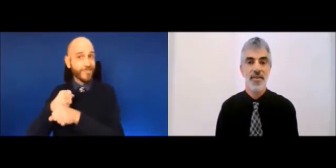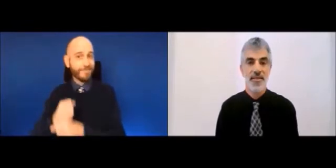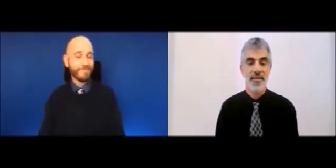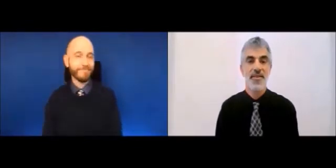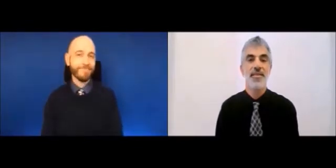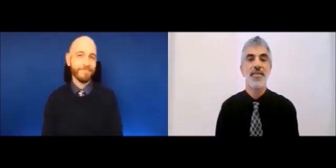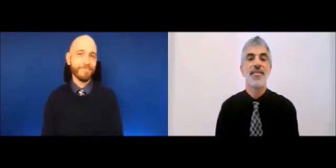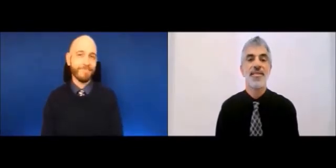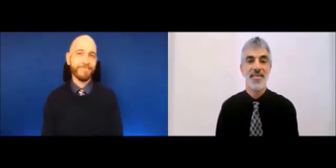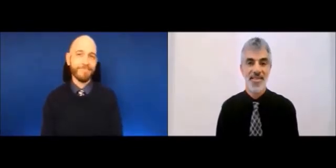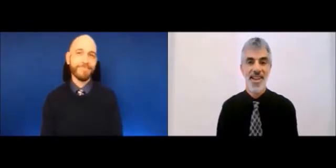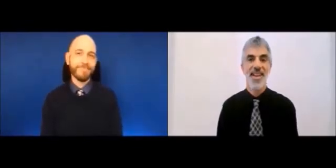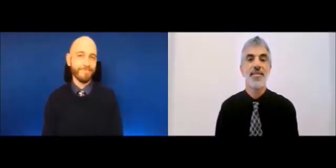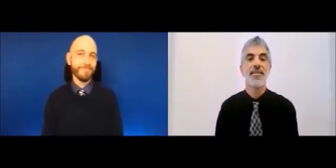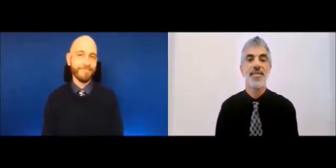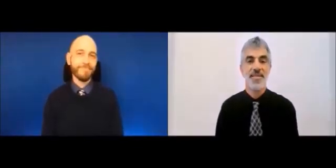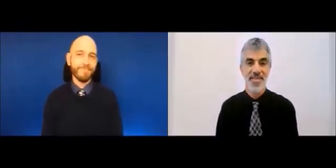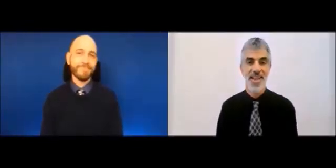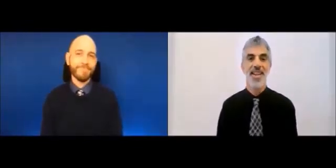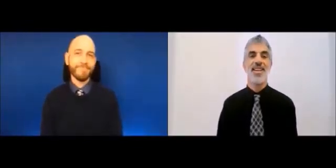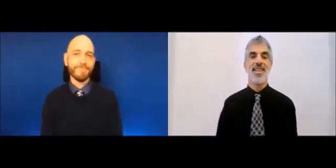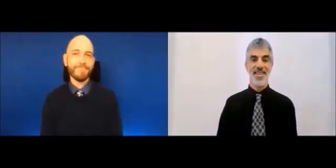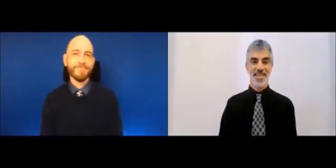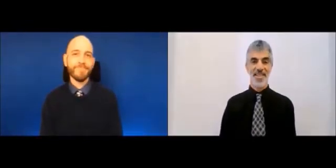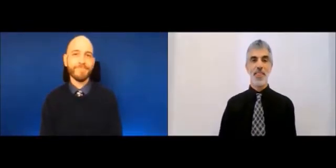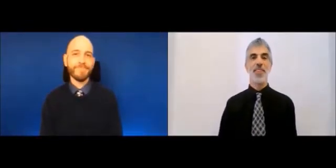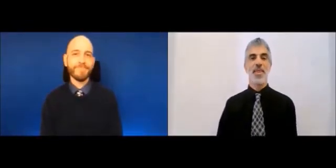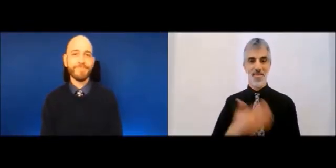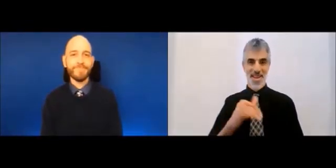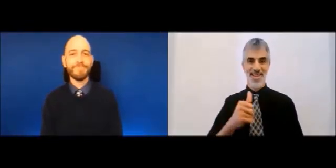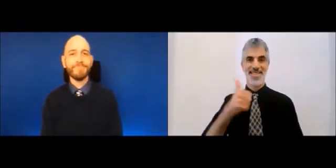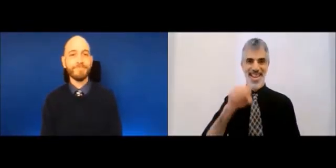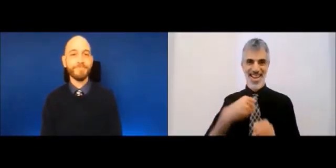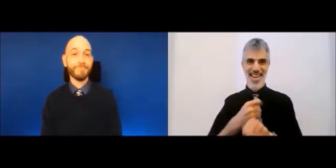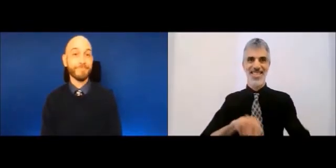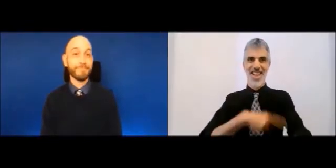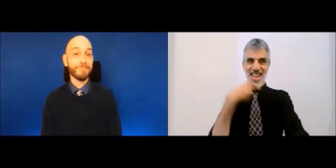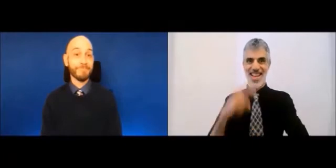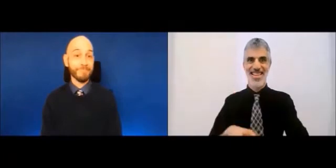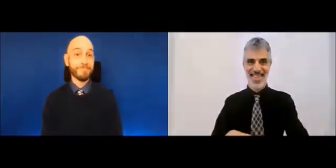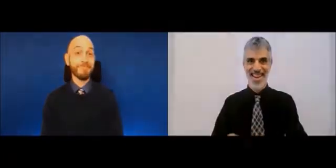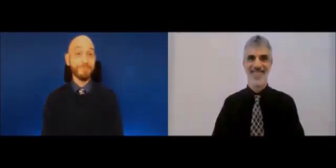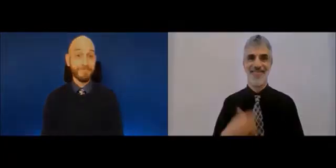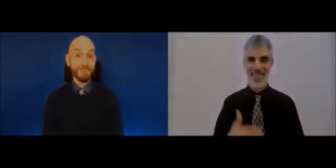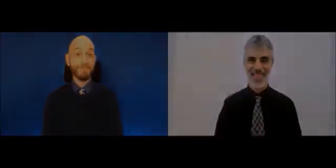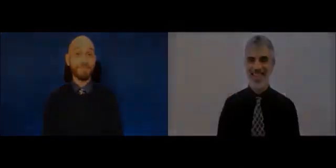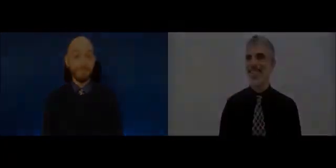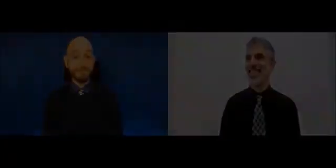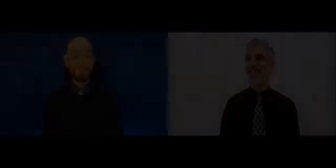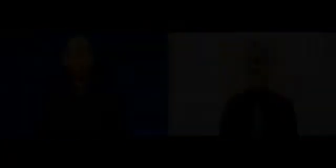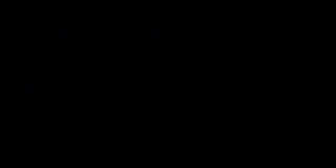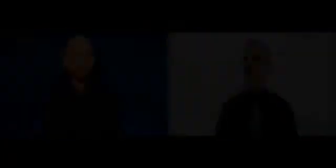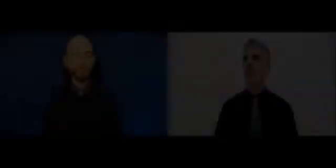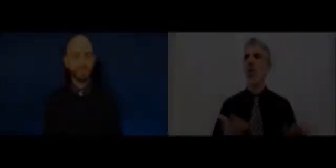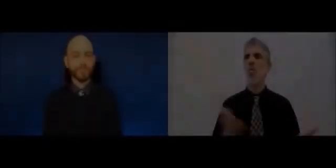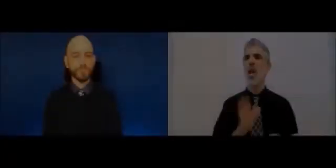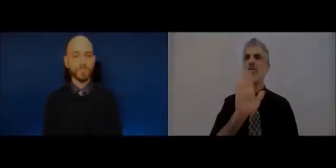for about 10 years. Wow, 10 years is a long time. What has